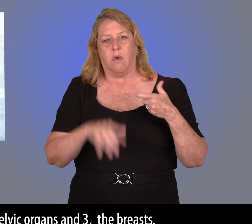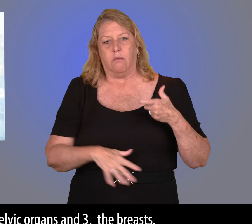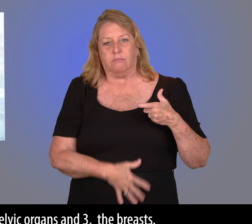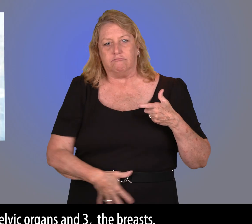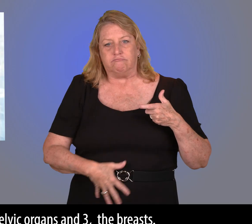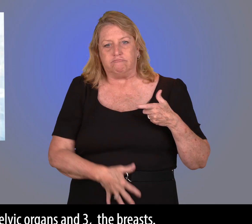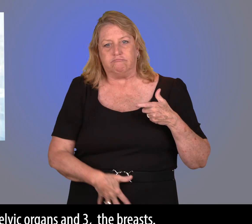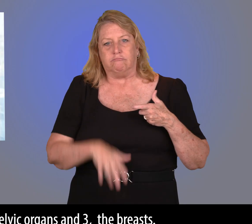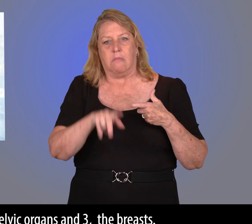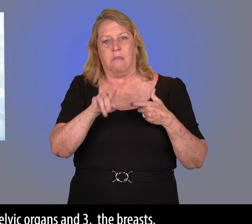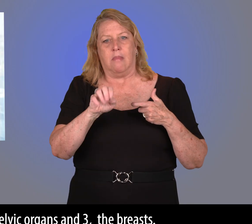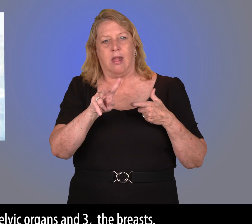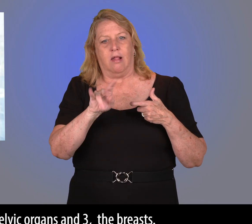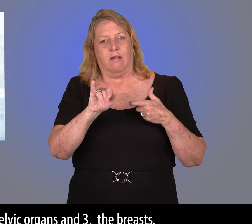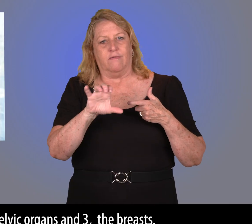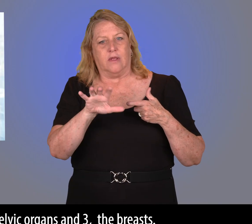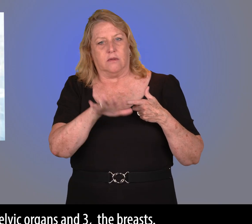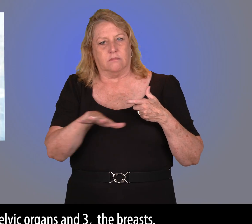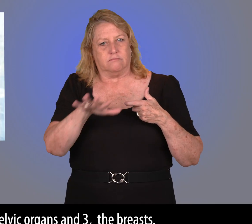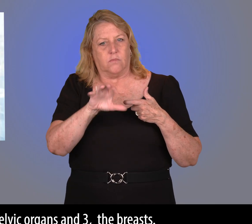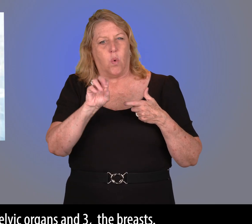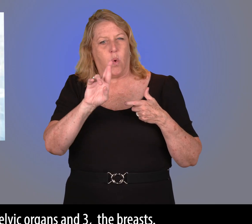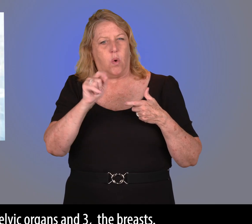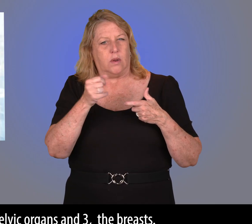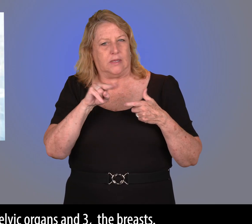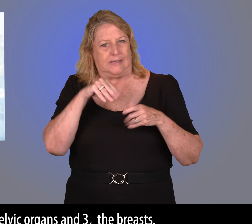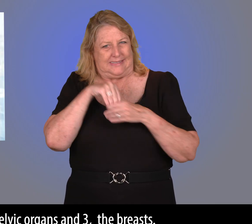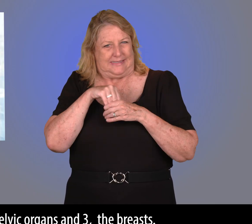And 3, the breasts.